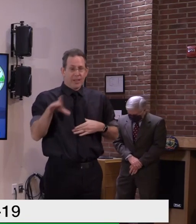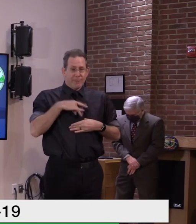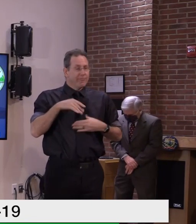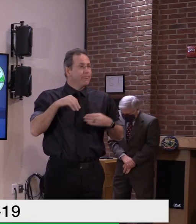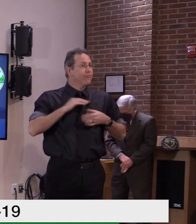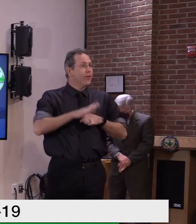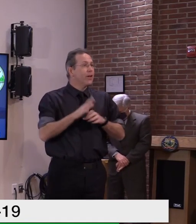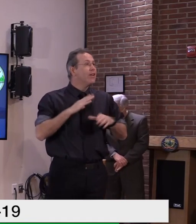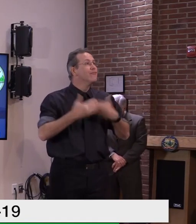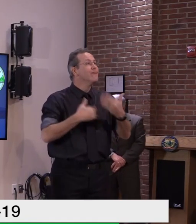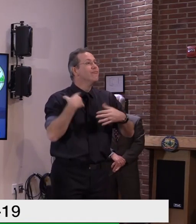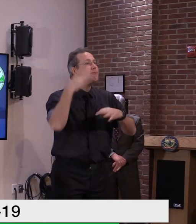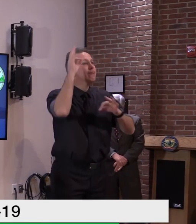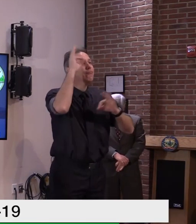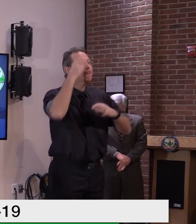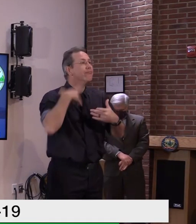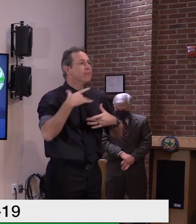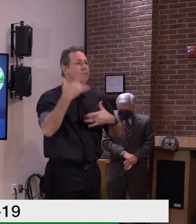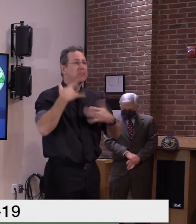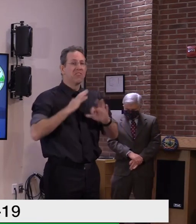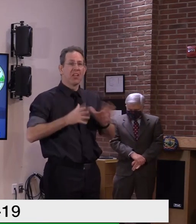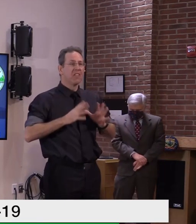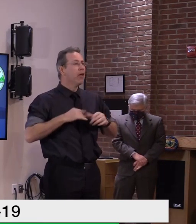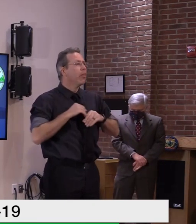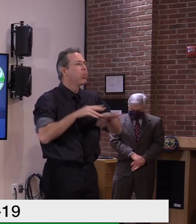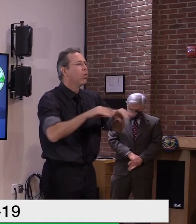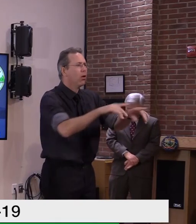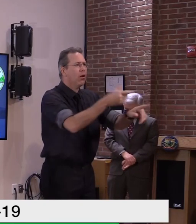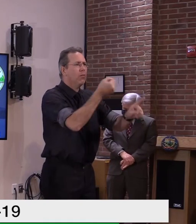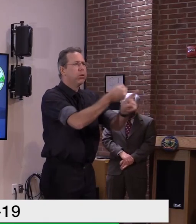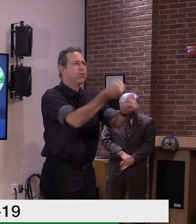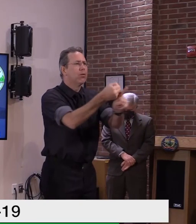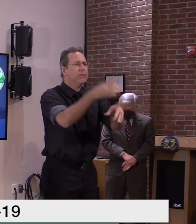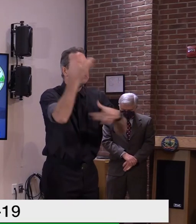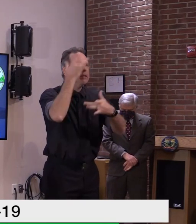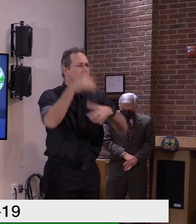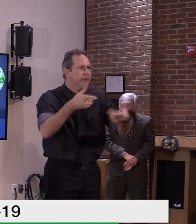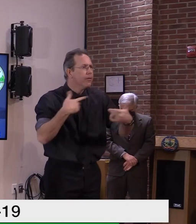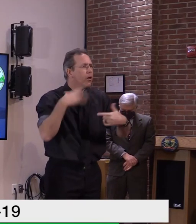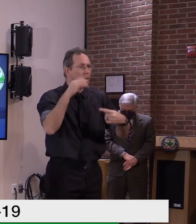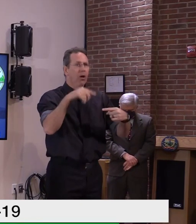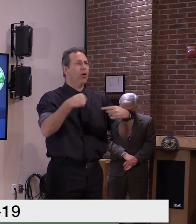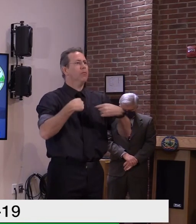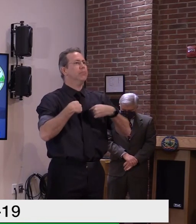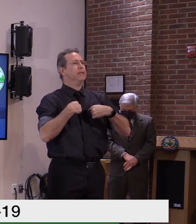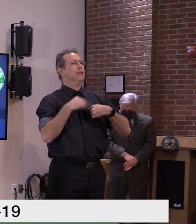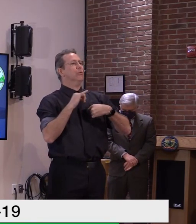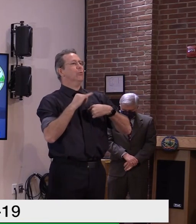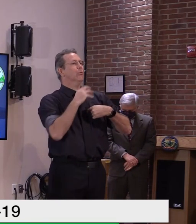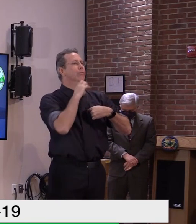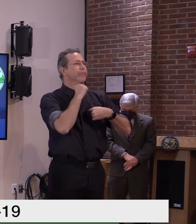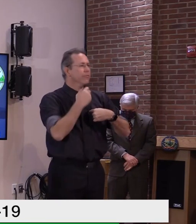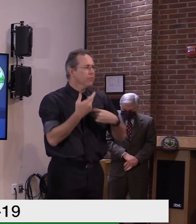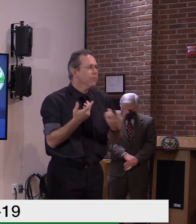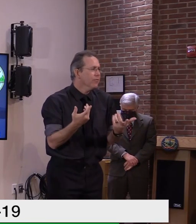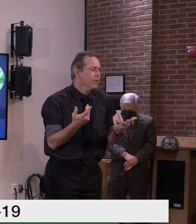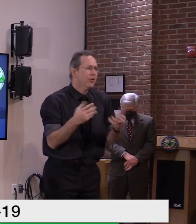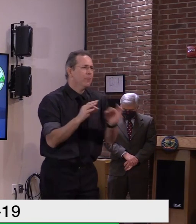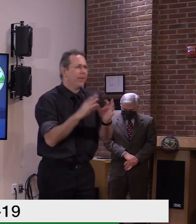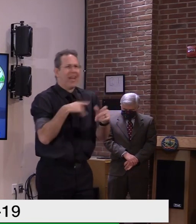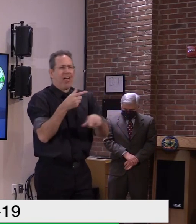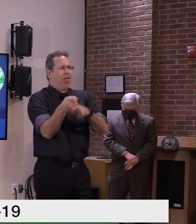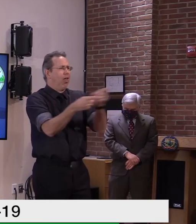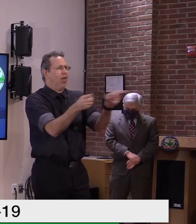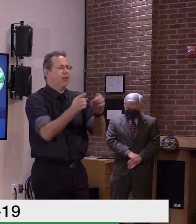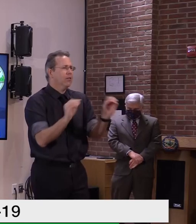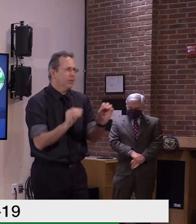unintentionally. And this is how these things develop. And that's why our major goal all along, obviously,